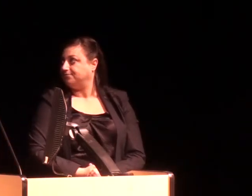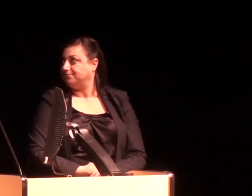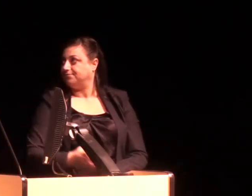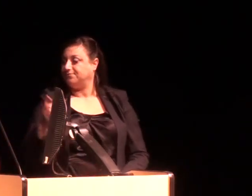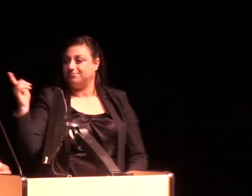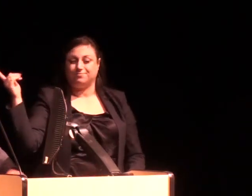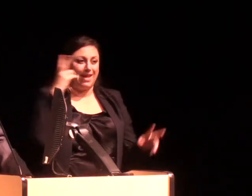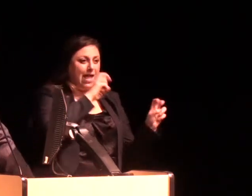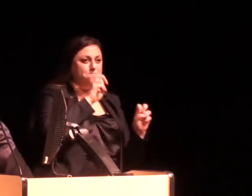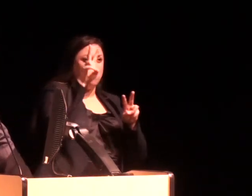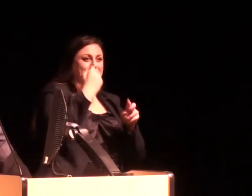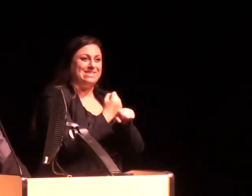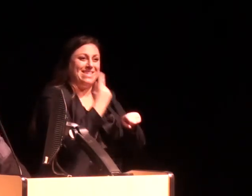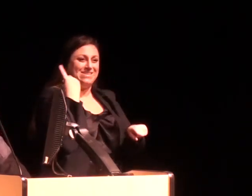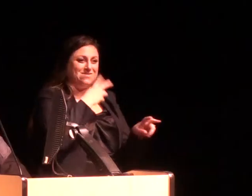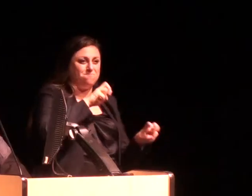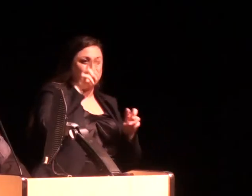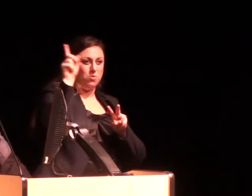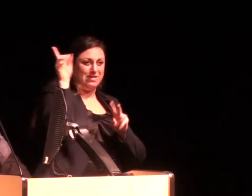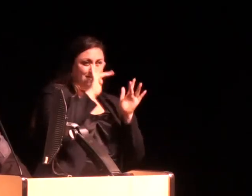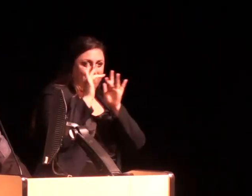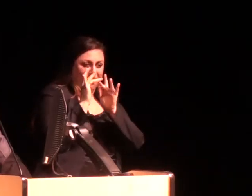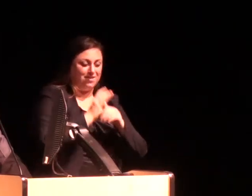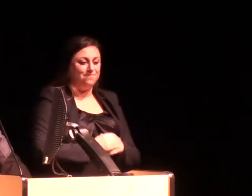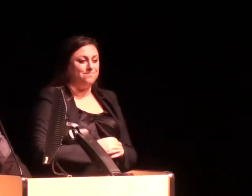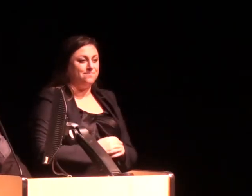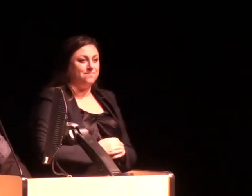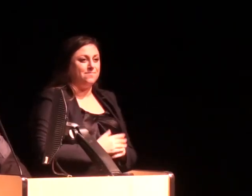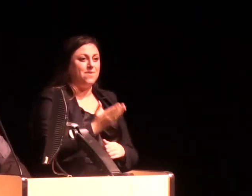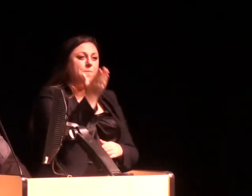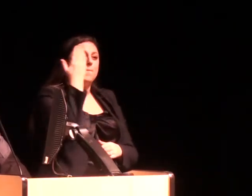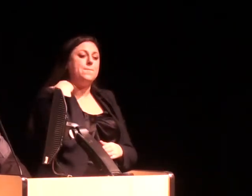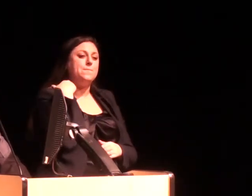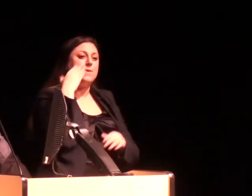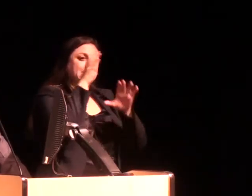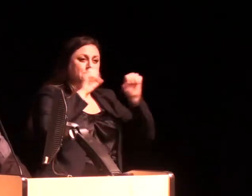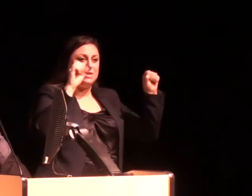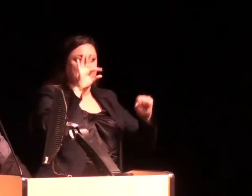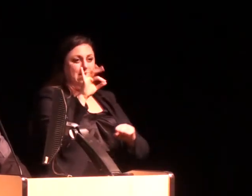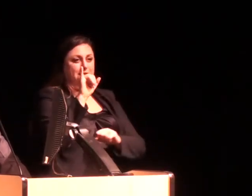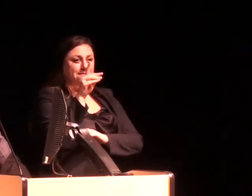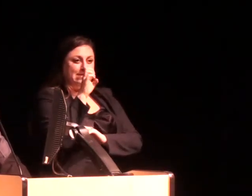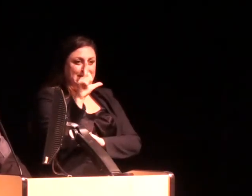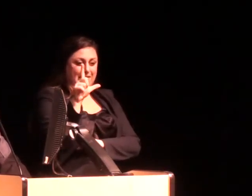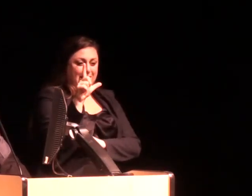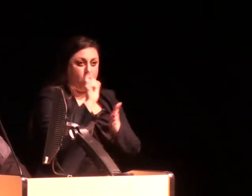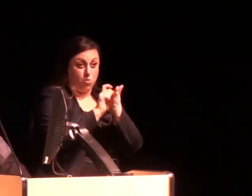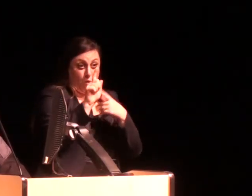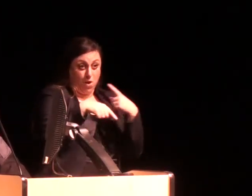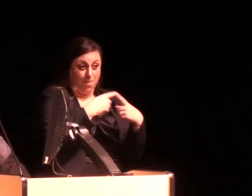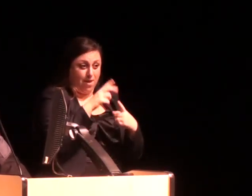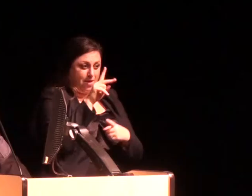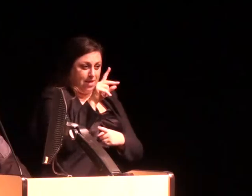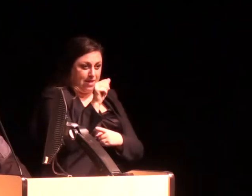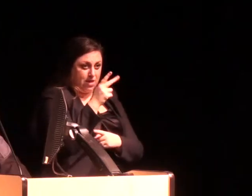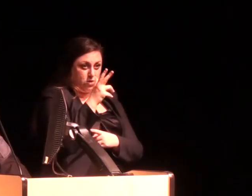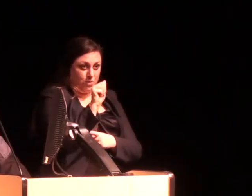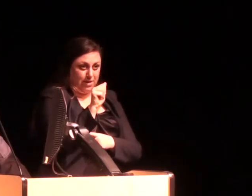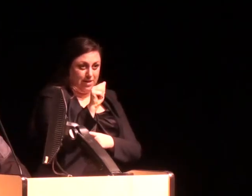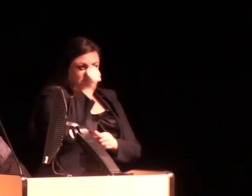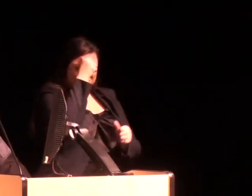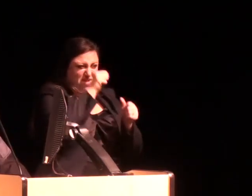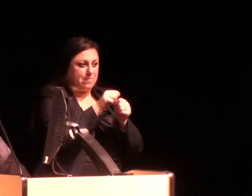I put this last year. This was our former president Fidel wrote when the Katrina, and you commemorate last year the